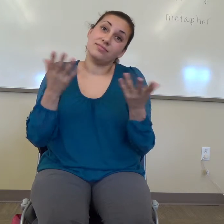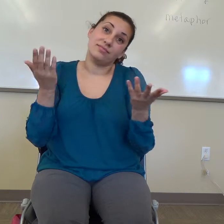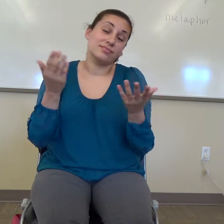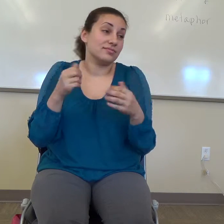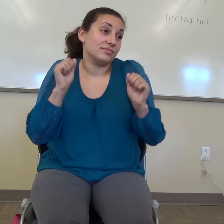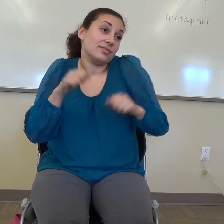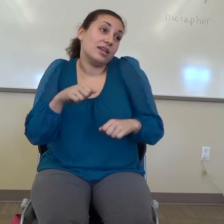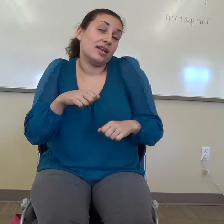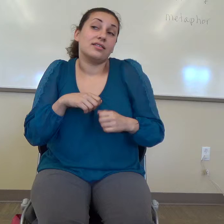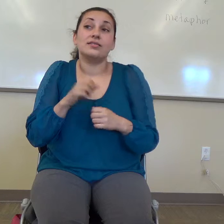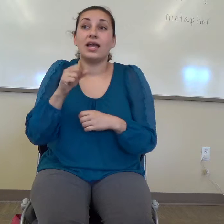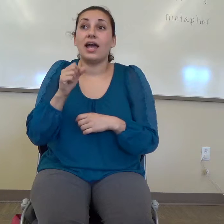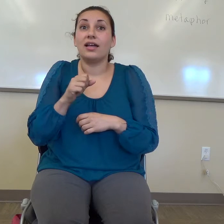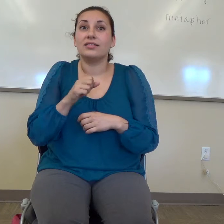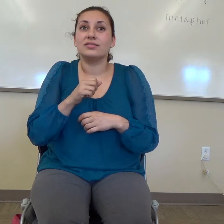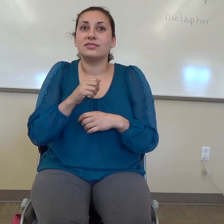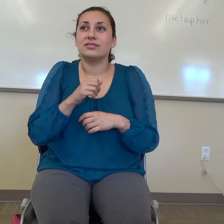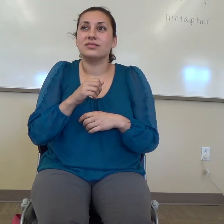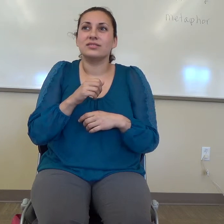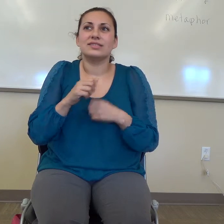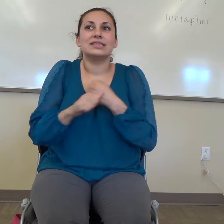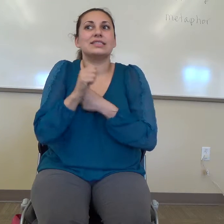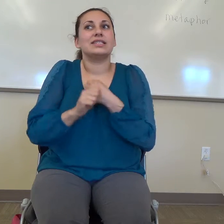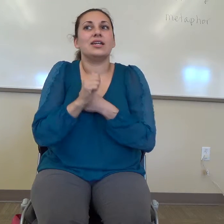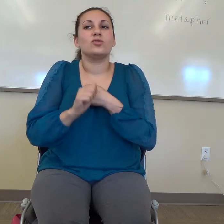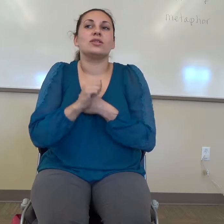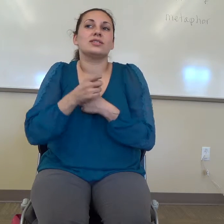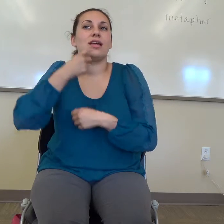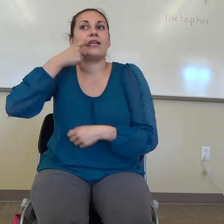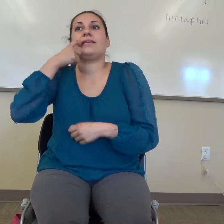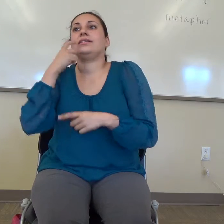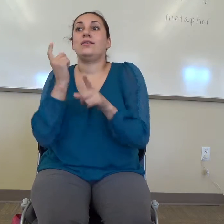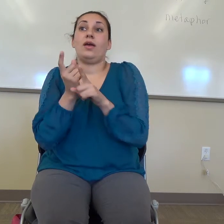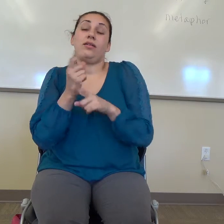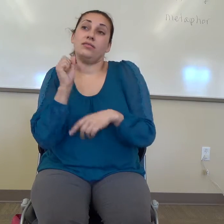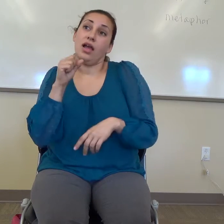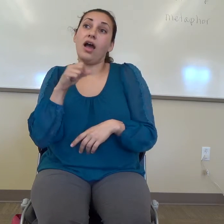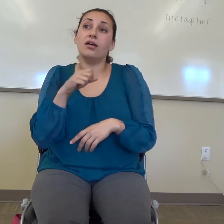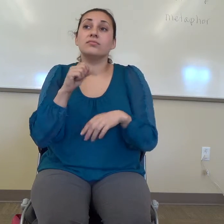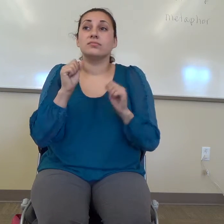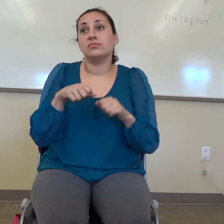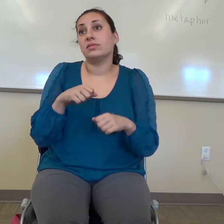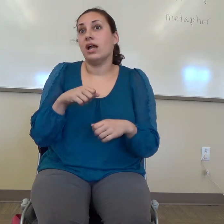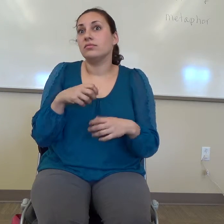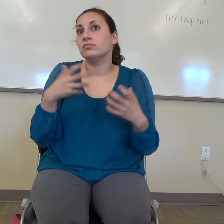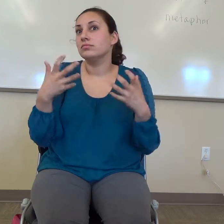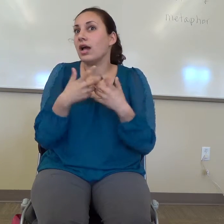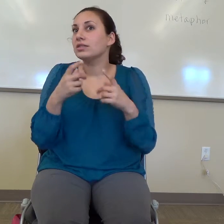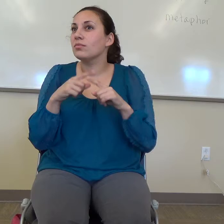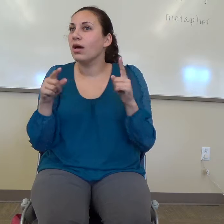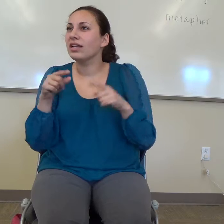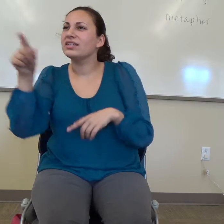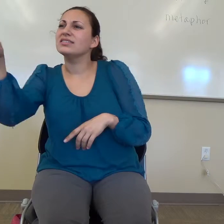addicted, that makes sense, right? It does, but it has a humor to it.